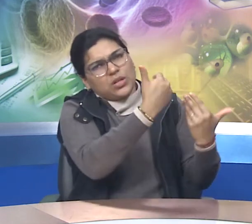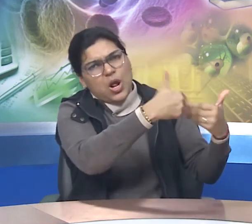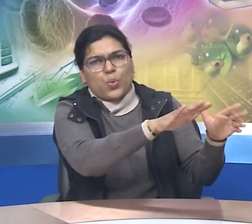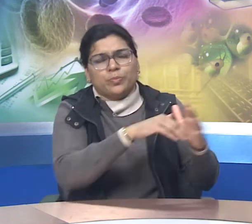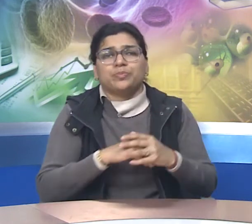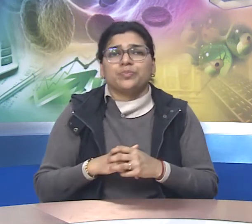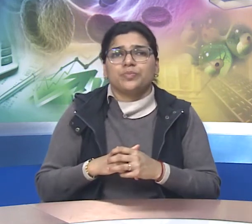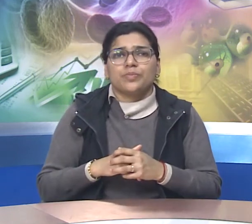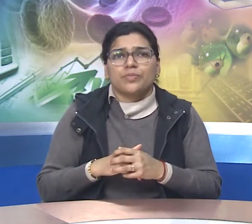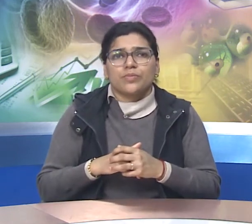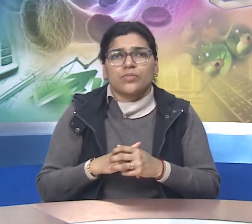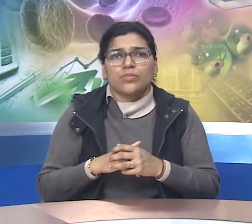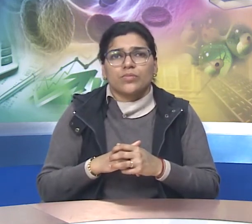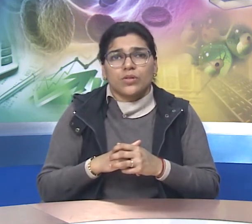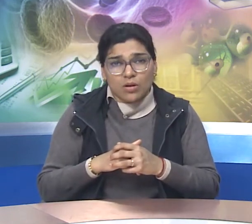earn a little.